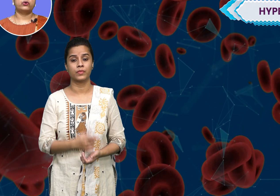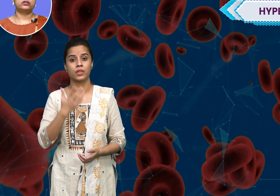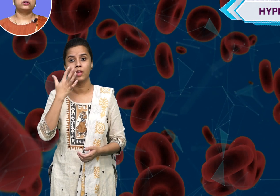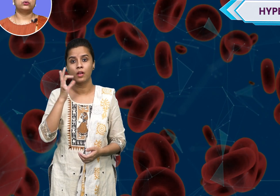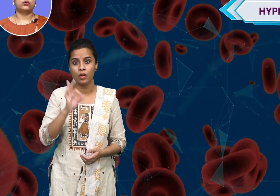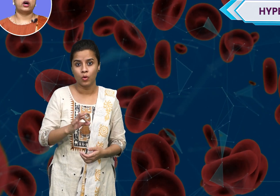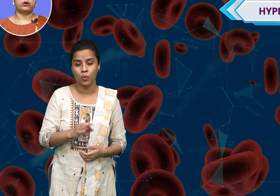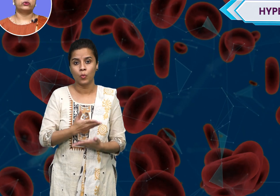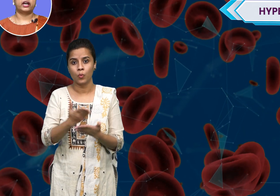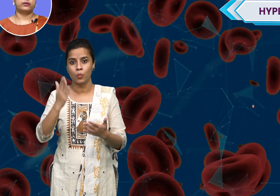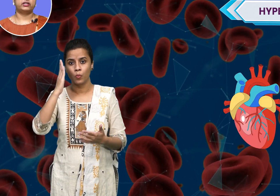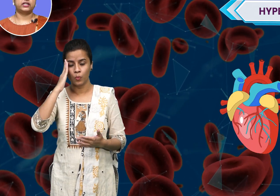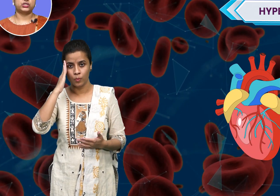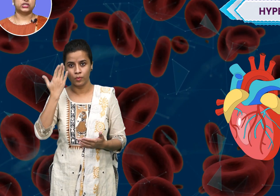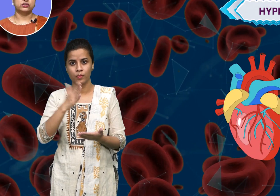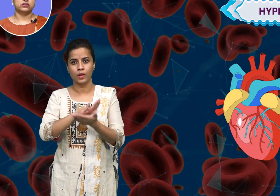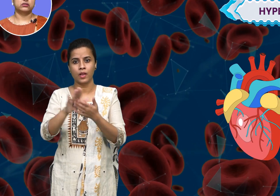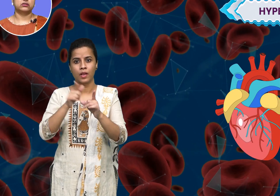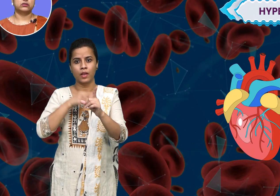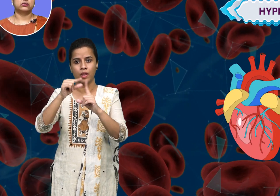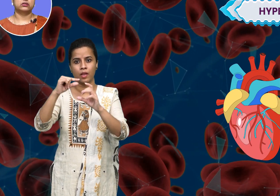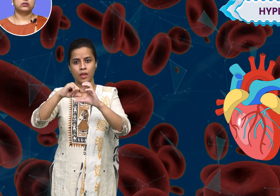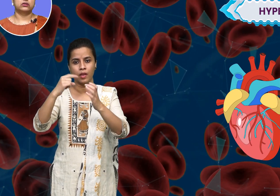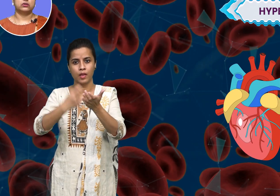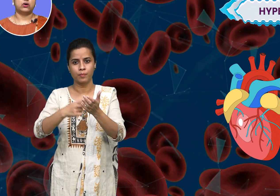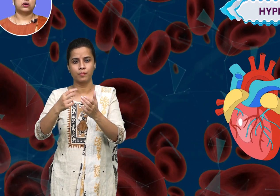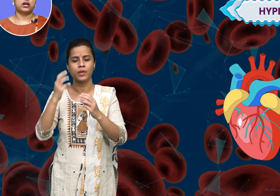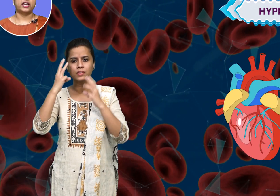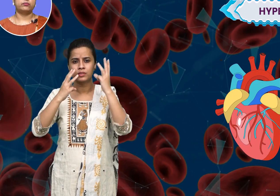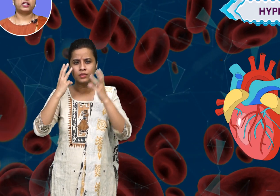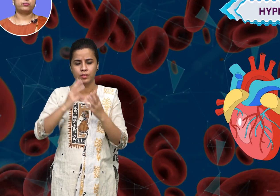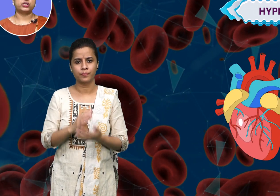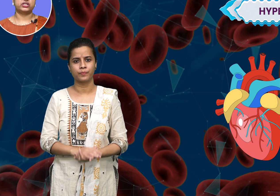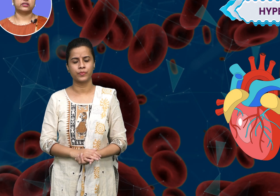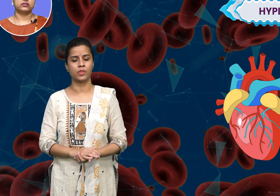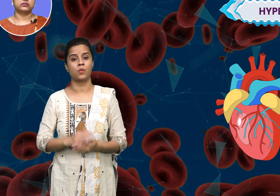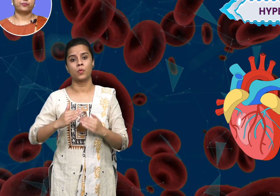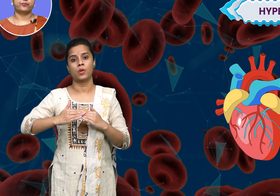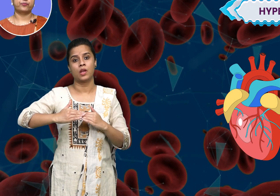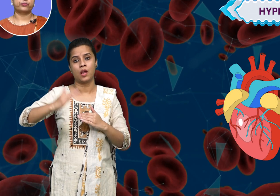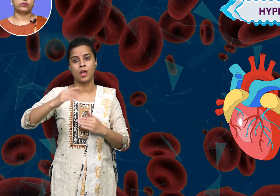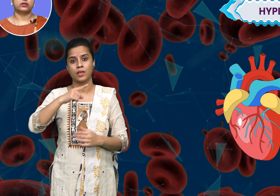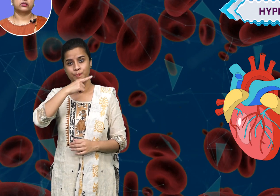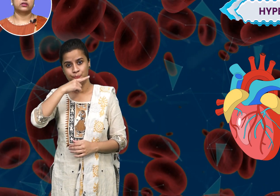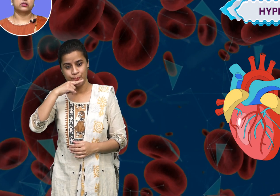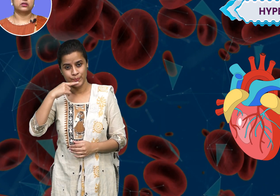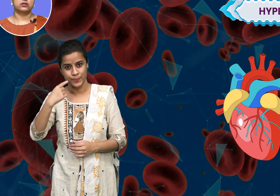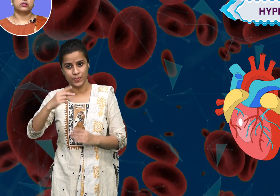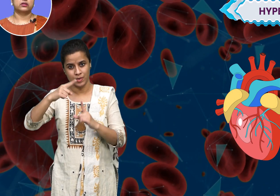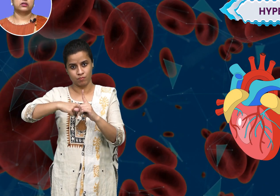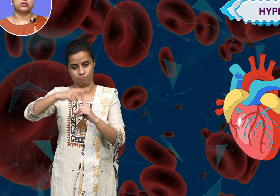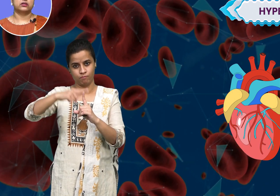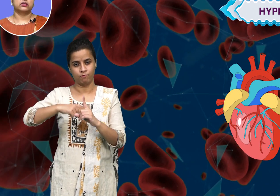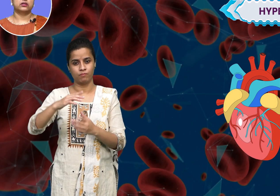It's important to know about hypertension or high blood pressure.